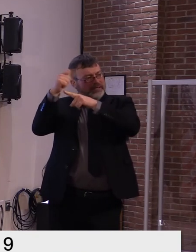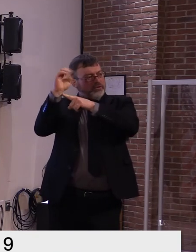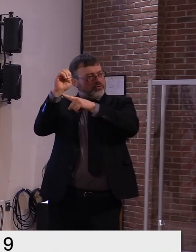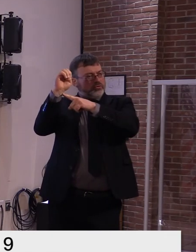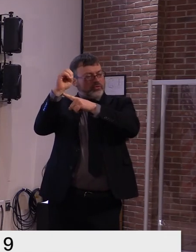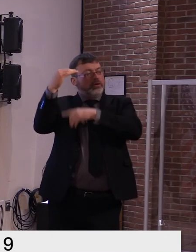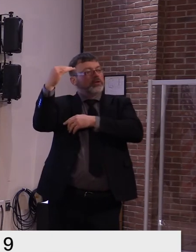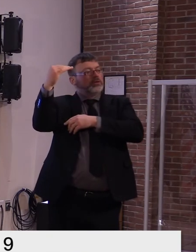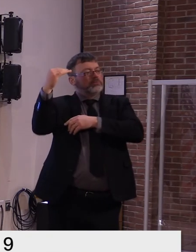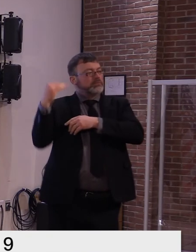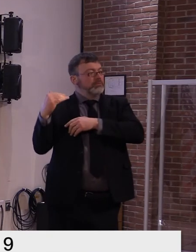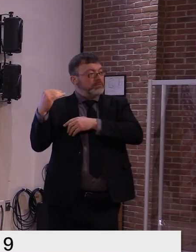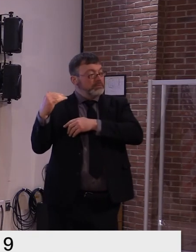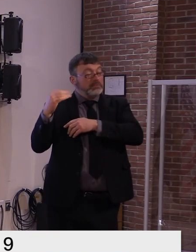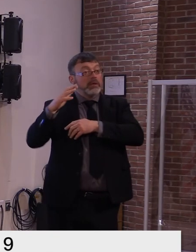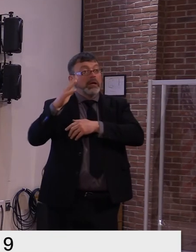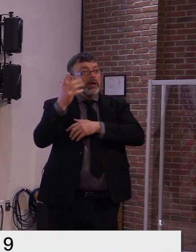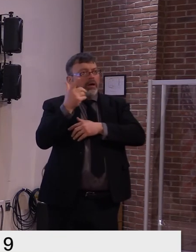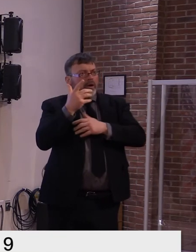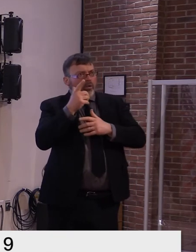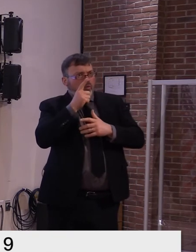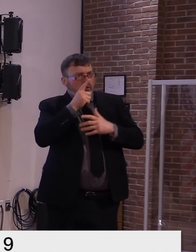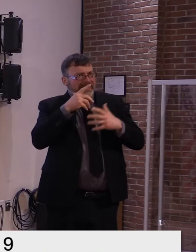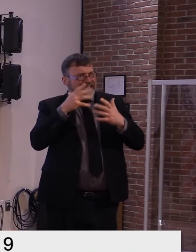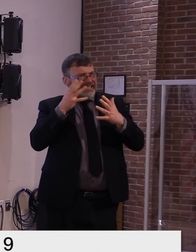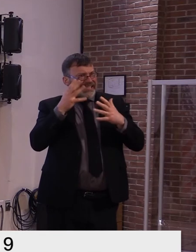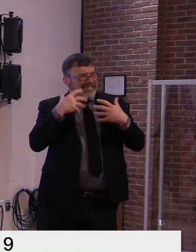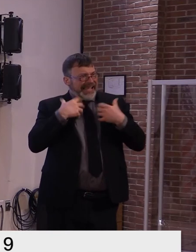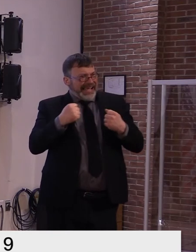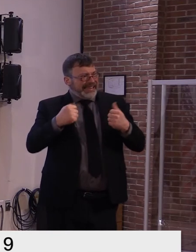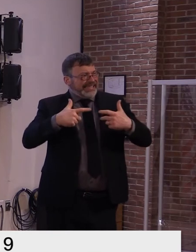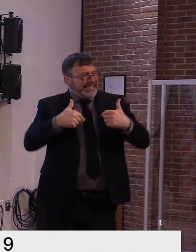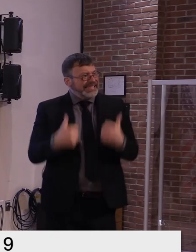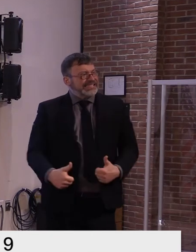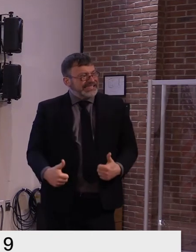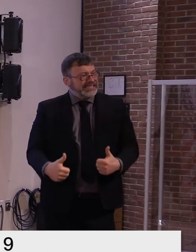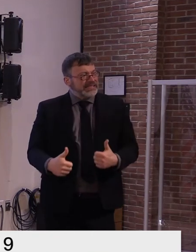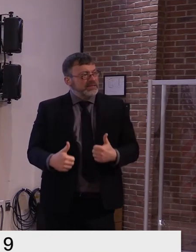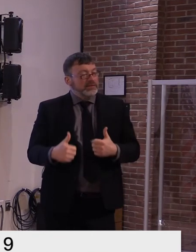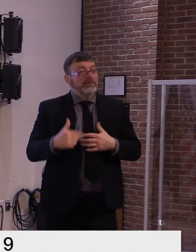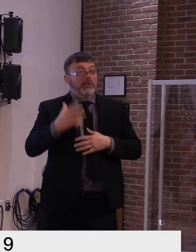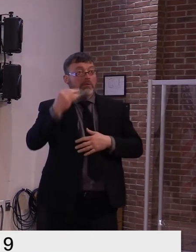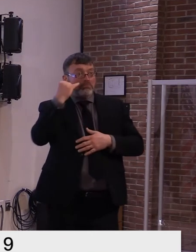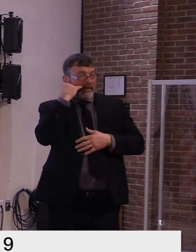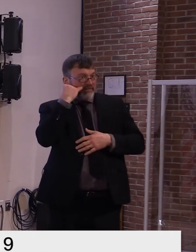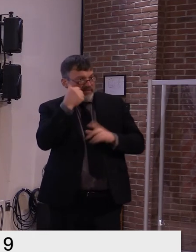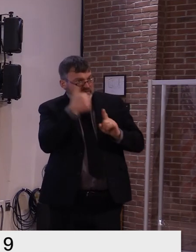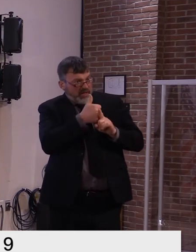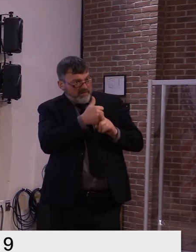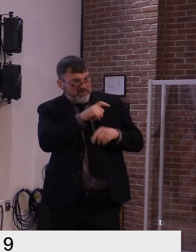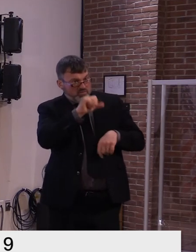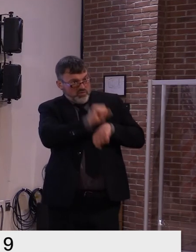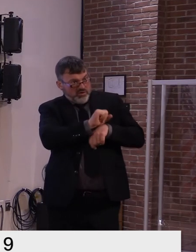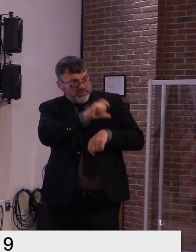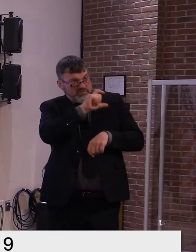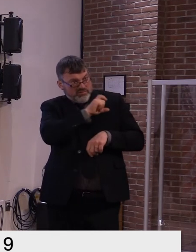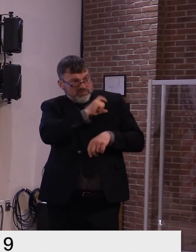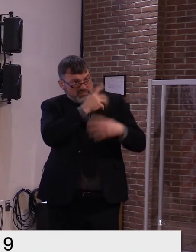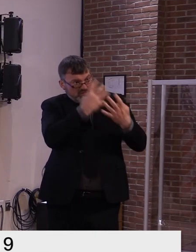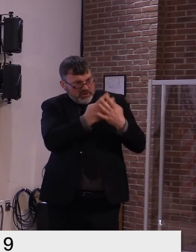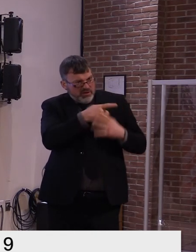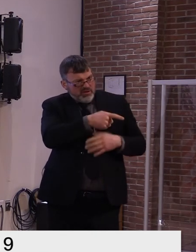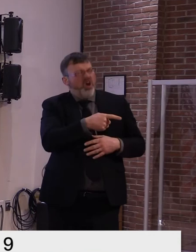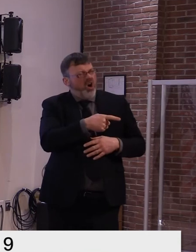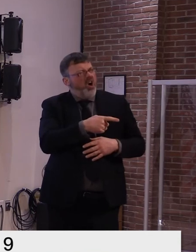first priority as we move into phase two in going,